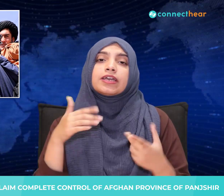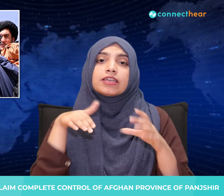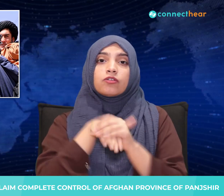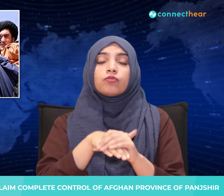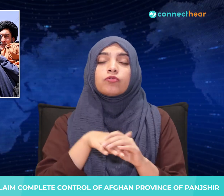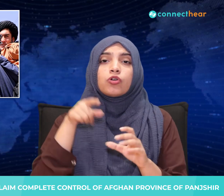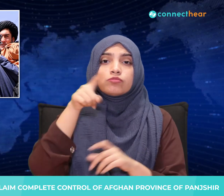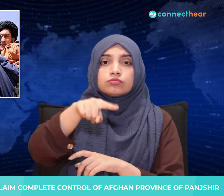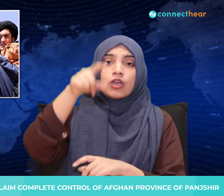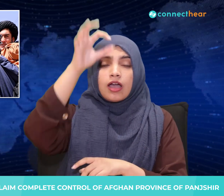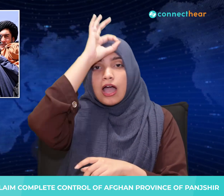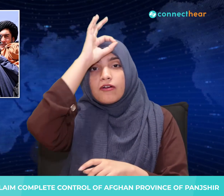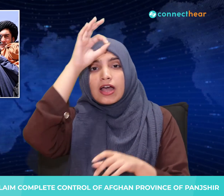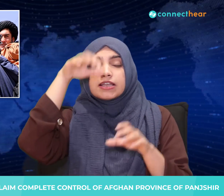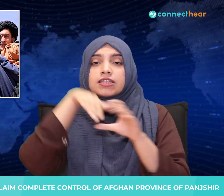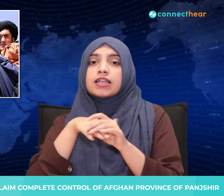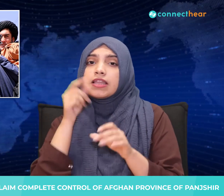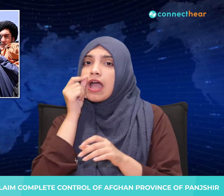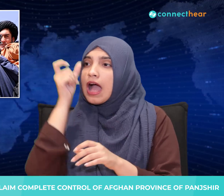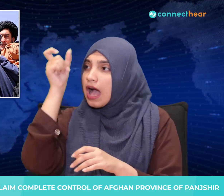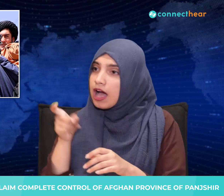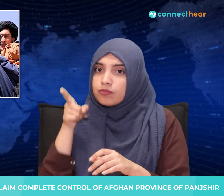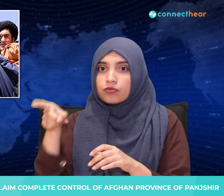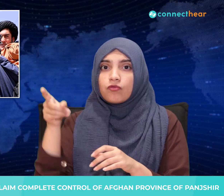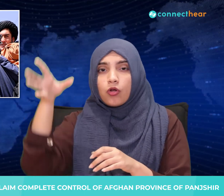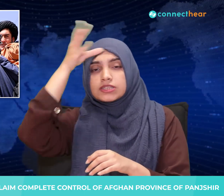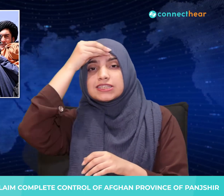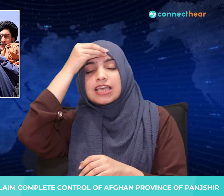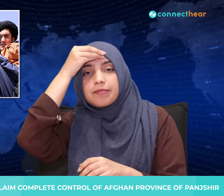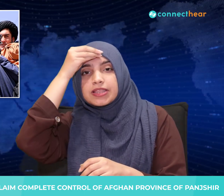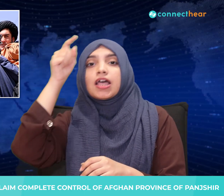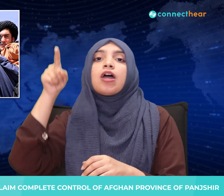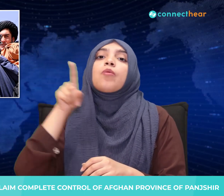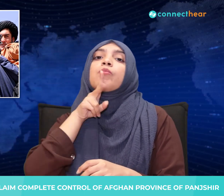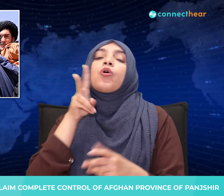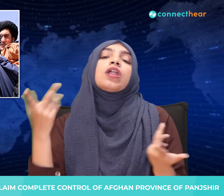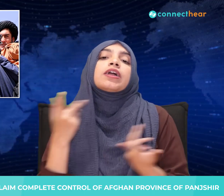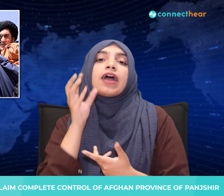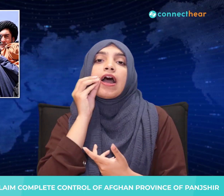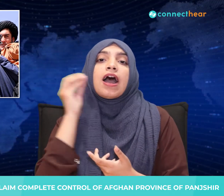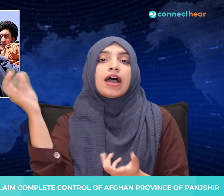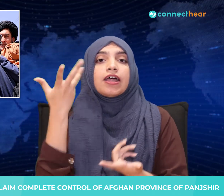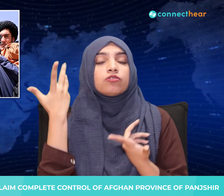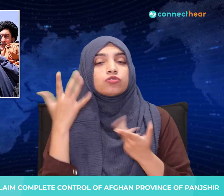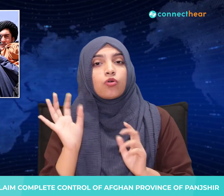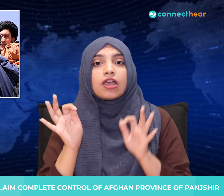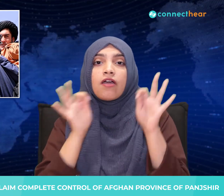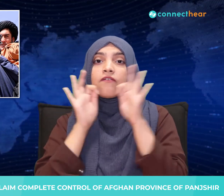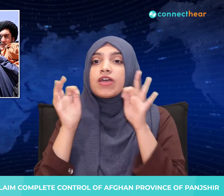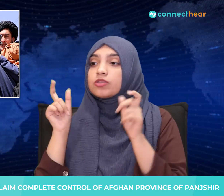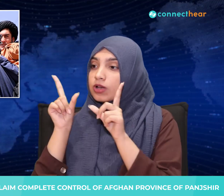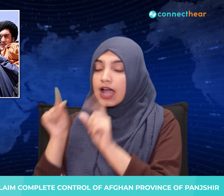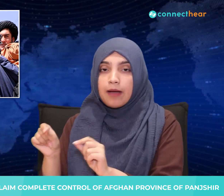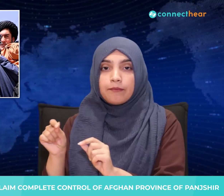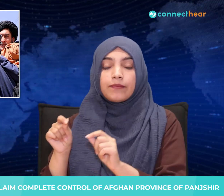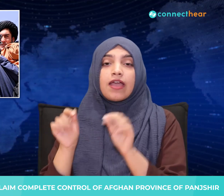Massoud, head of the National Resistance Front of Afghanistan, made the announcement on the group's Facebook